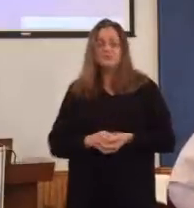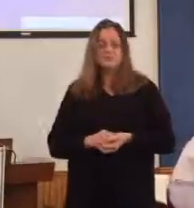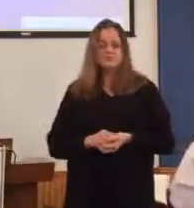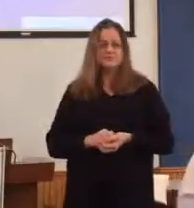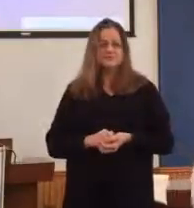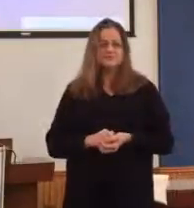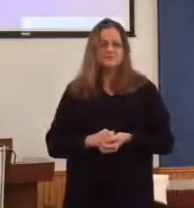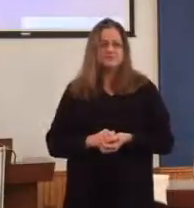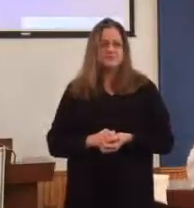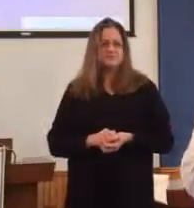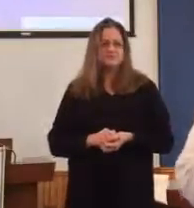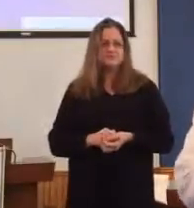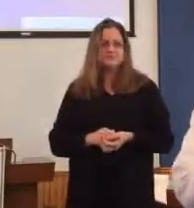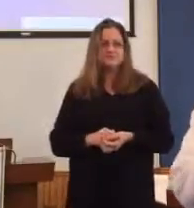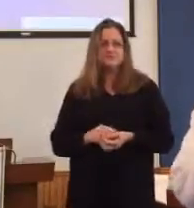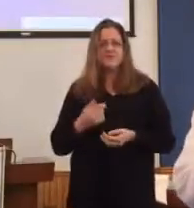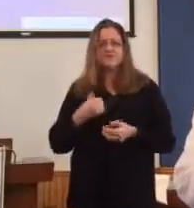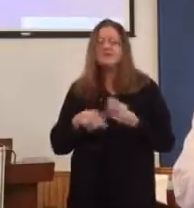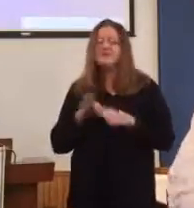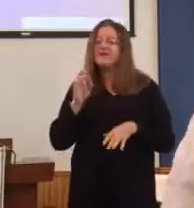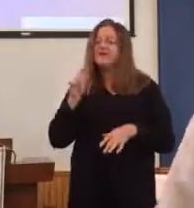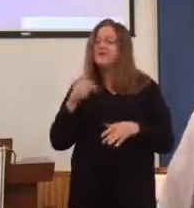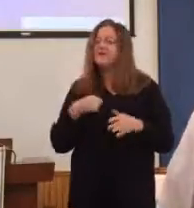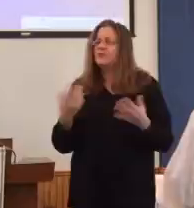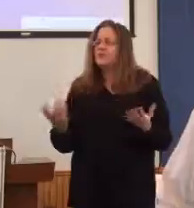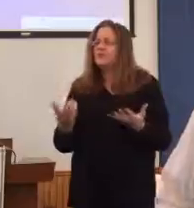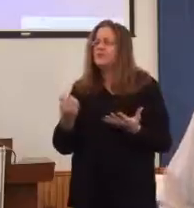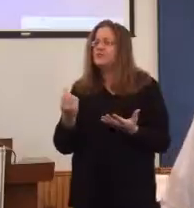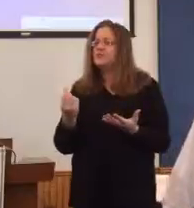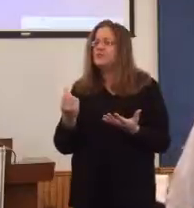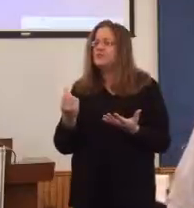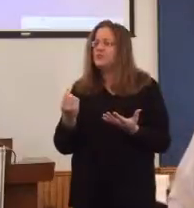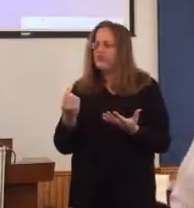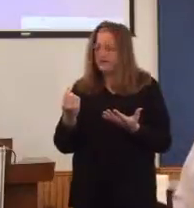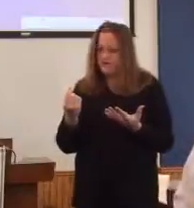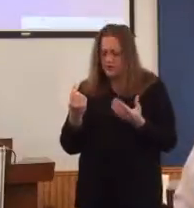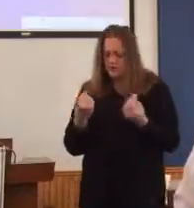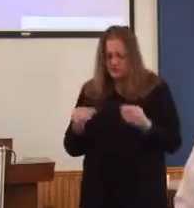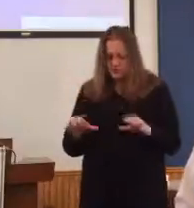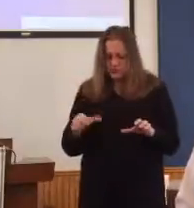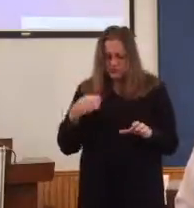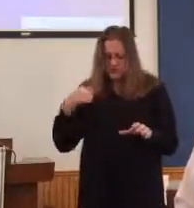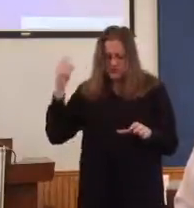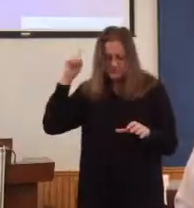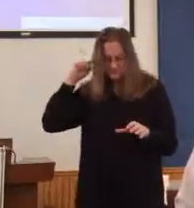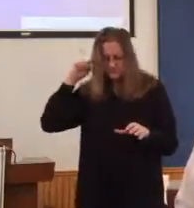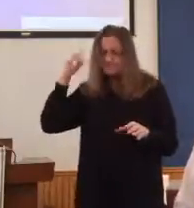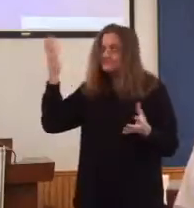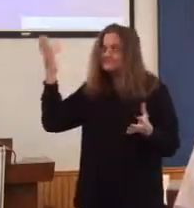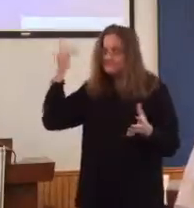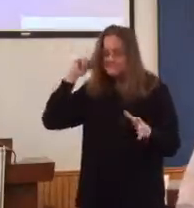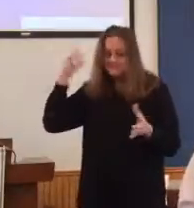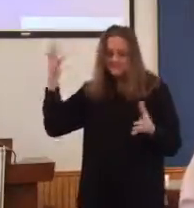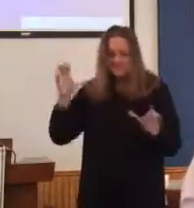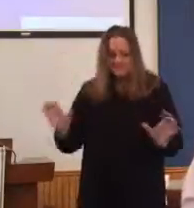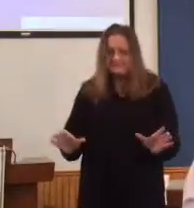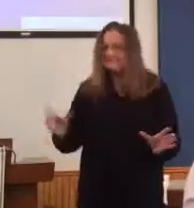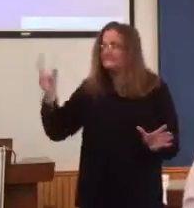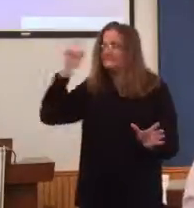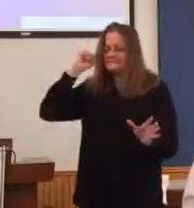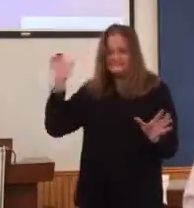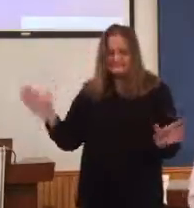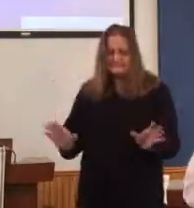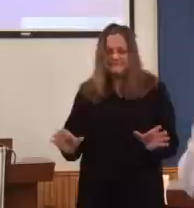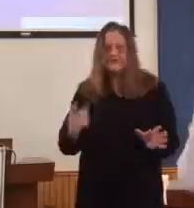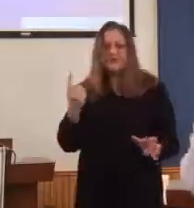And then we find something to do that answers those calls. Usually we find